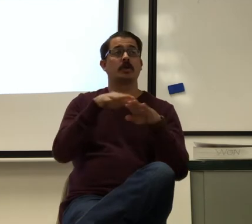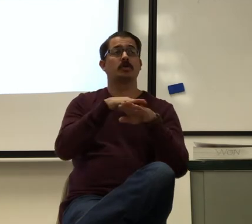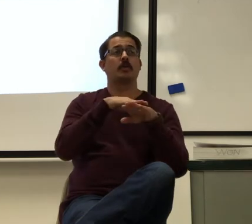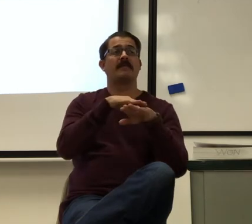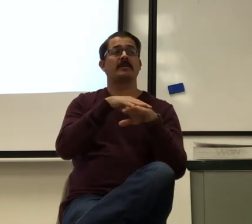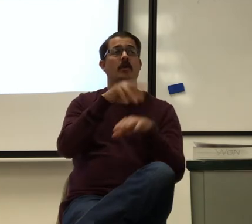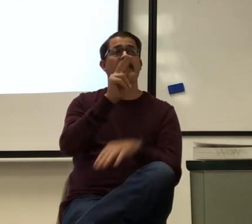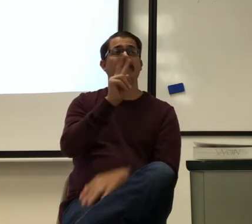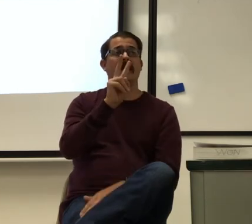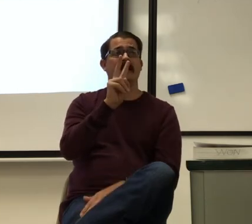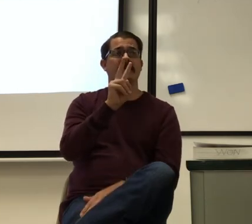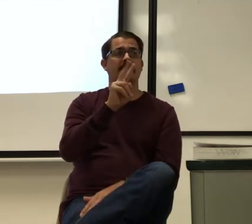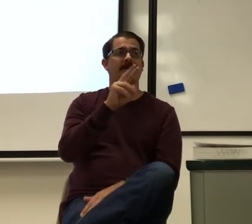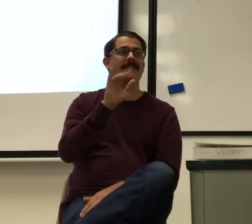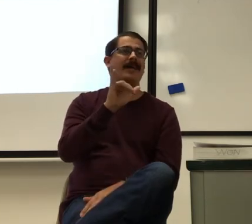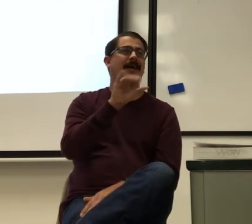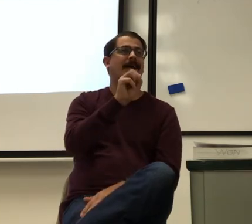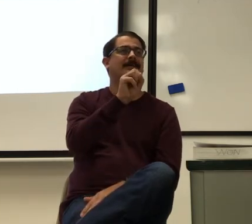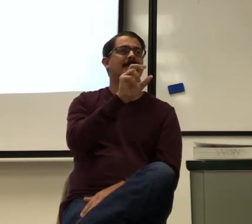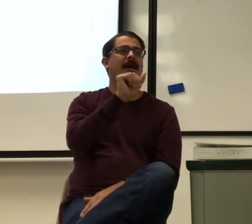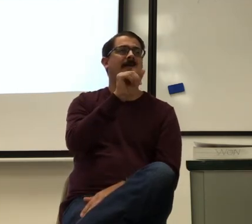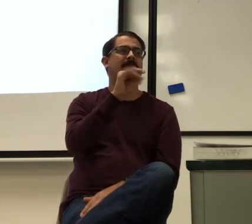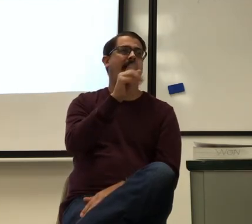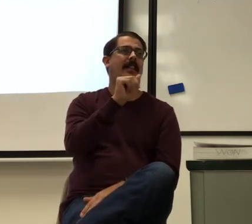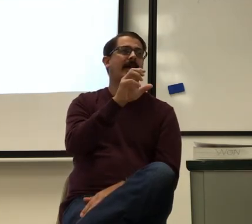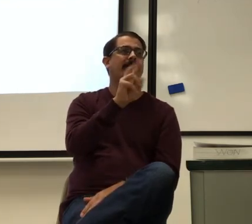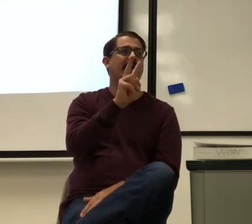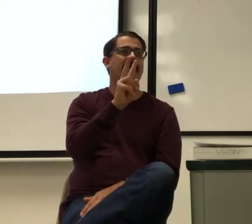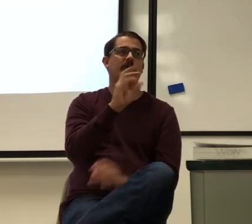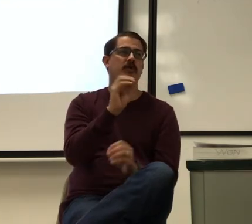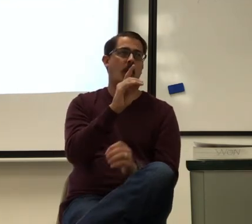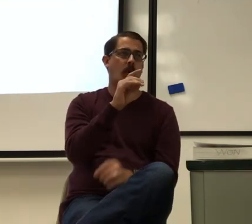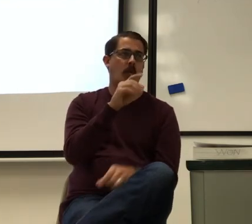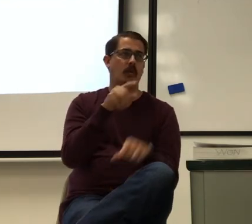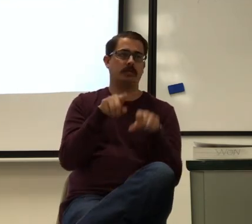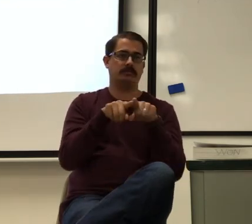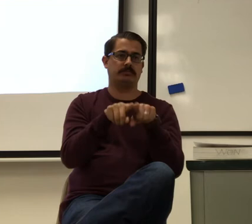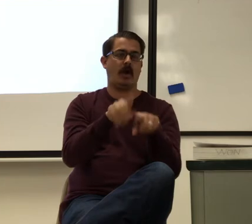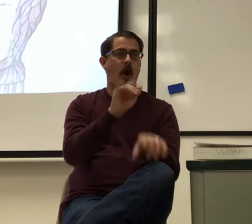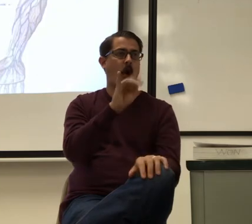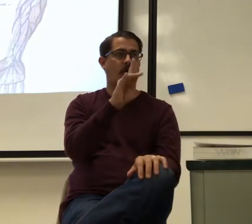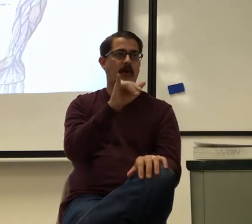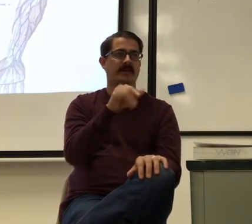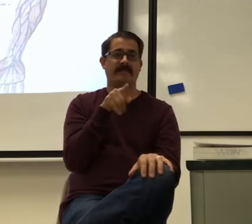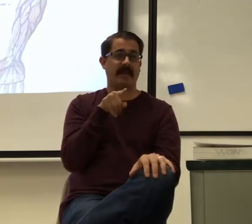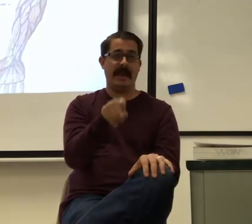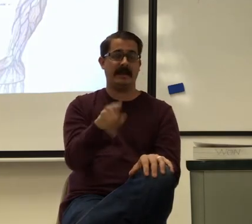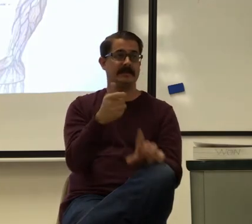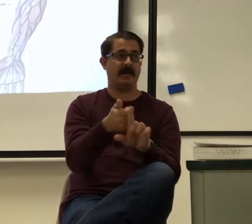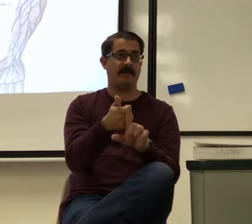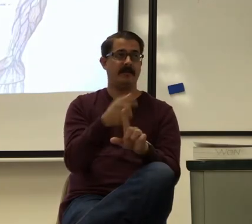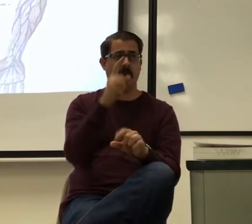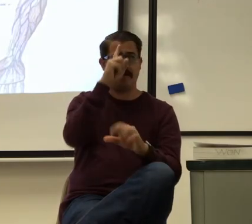veins, like cephalic vein, which is one of them, there are no arteries that run with them. These are the veins you can visualize